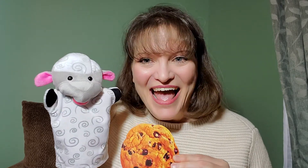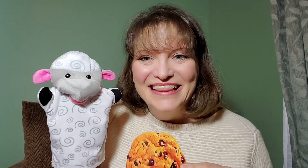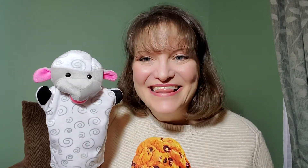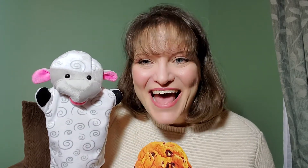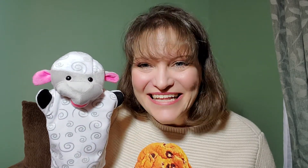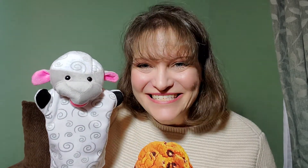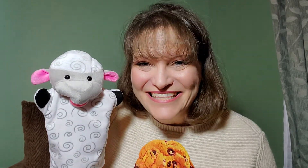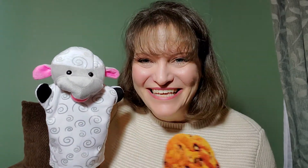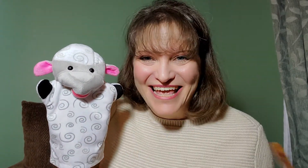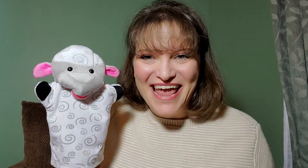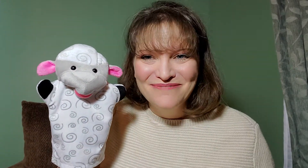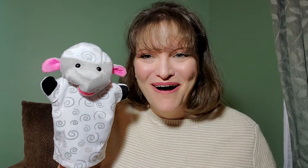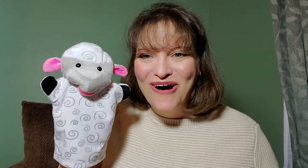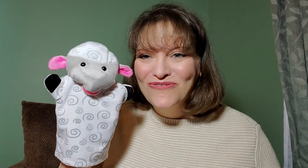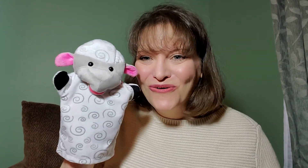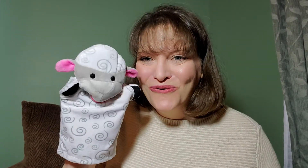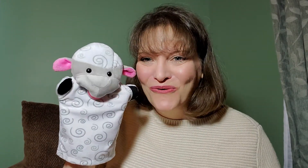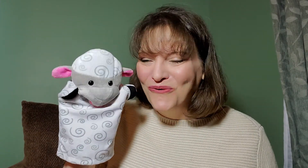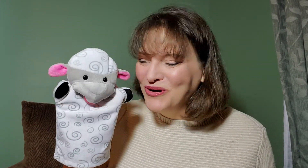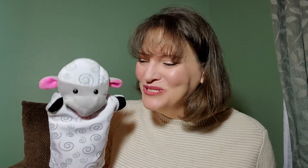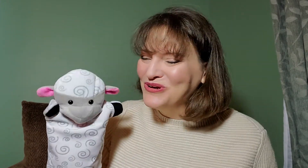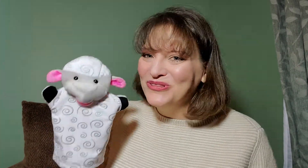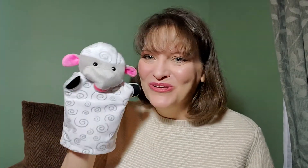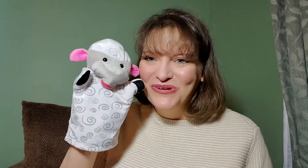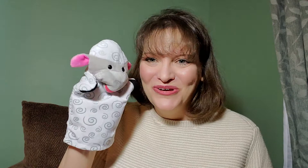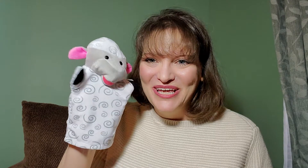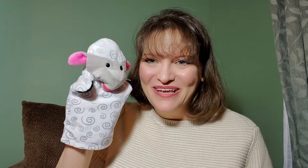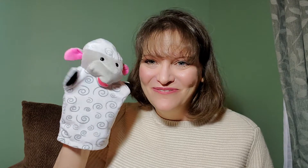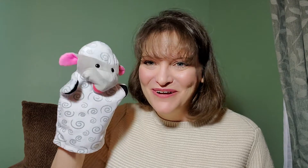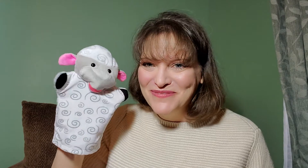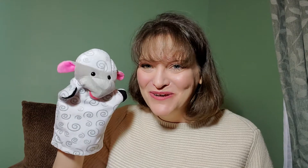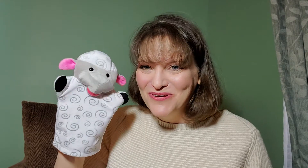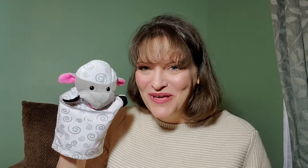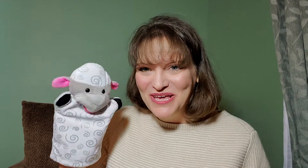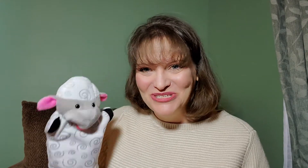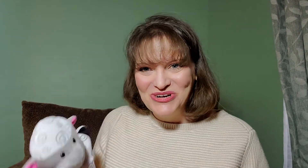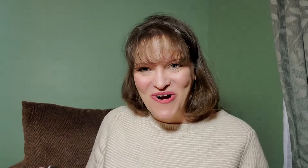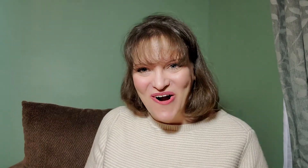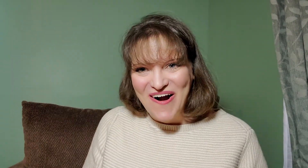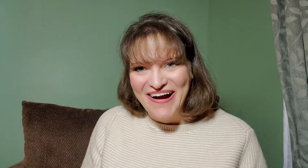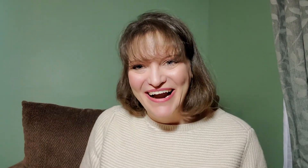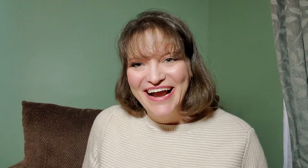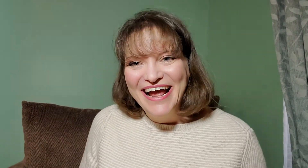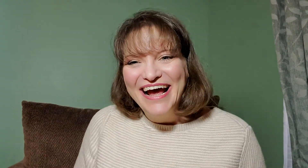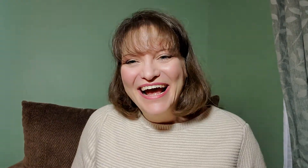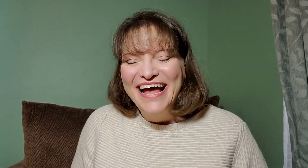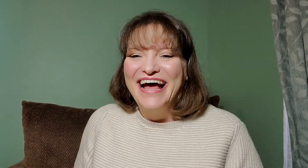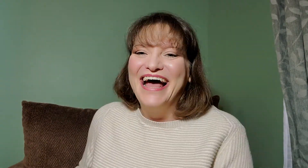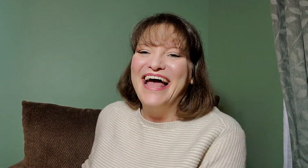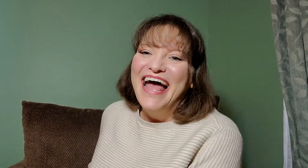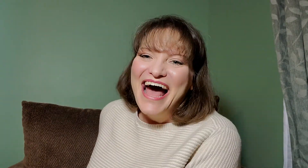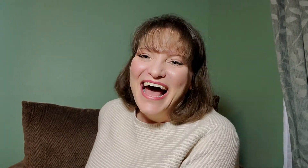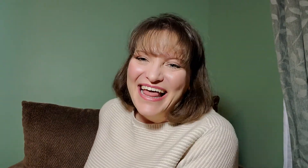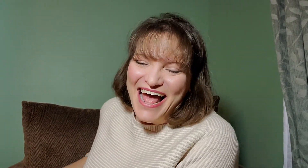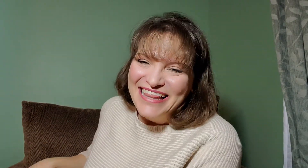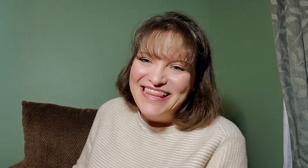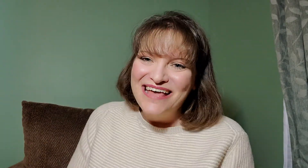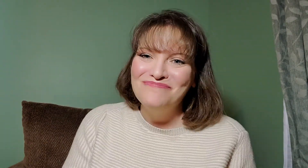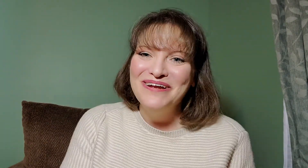And that's the game of who took the cookie from the cookie jar. And that brings